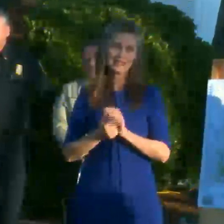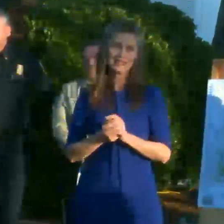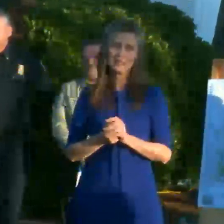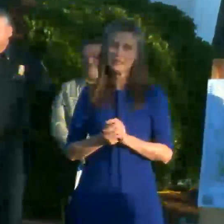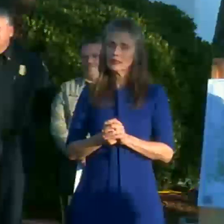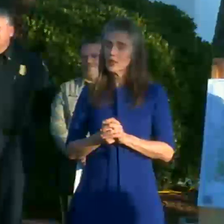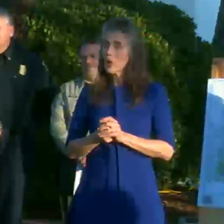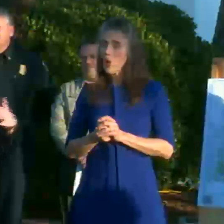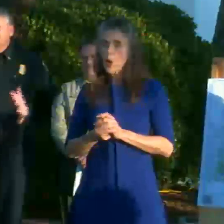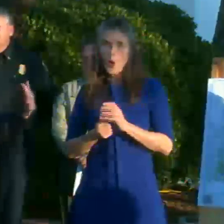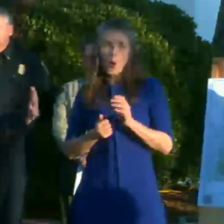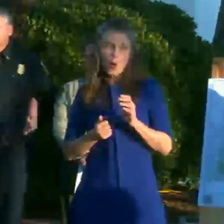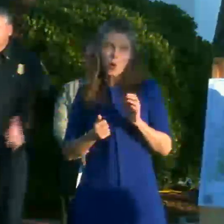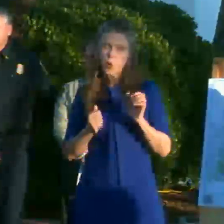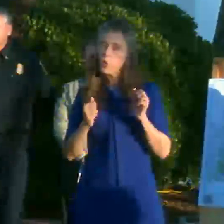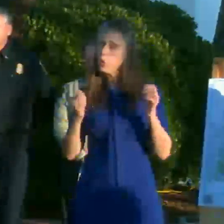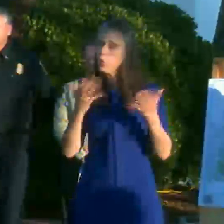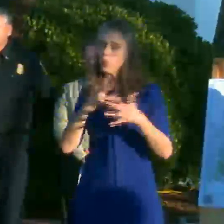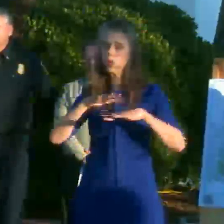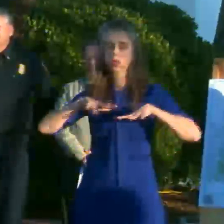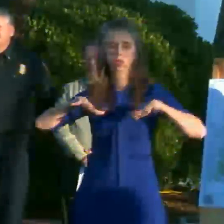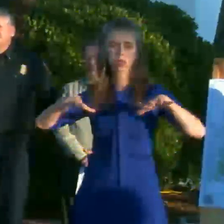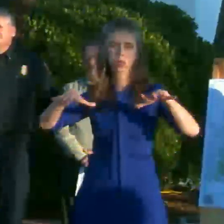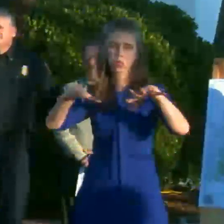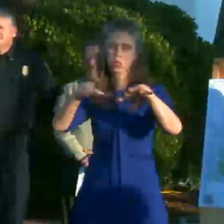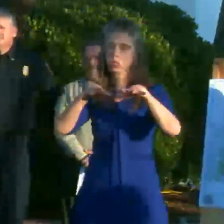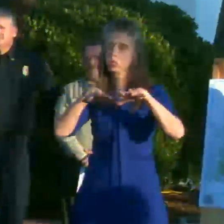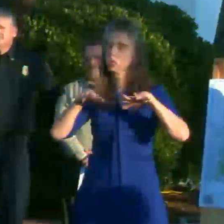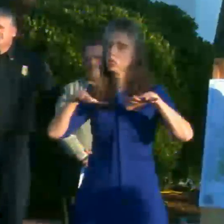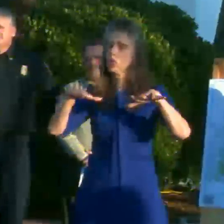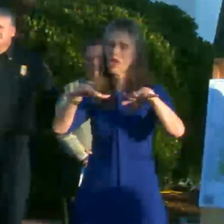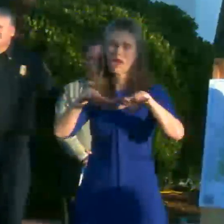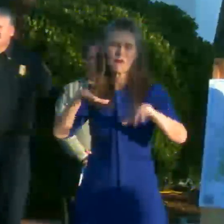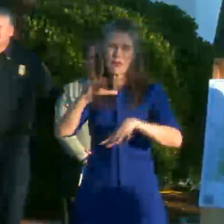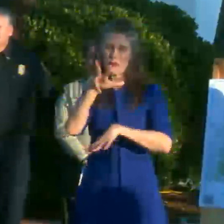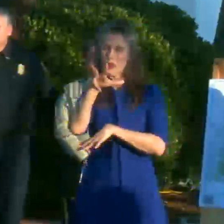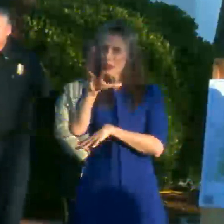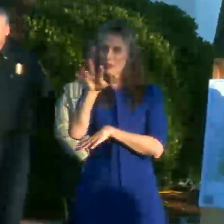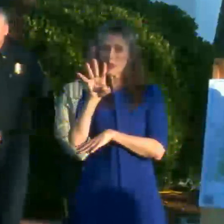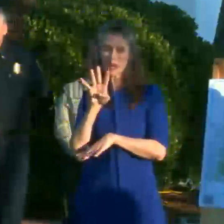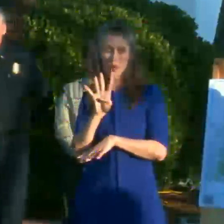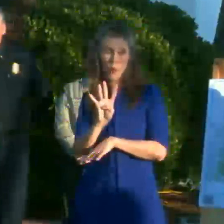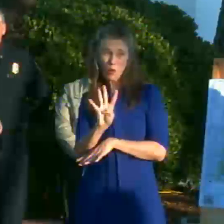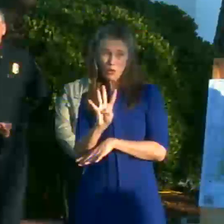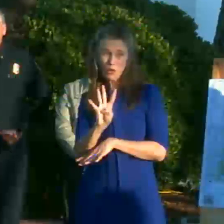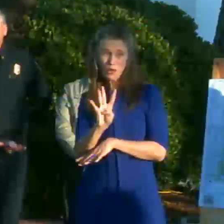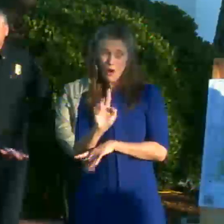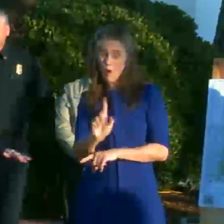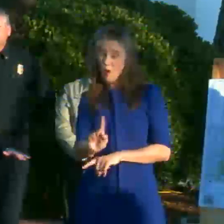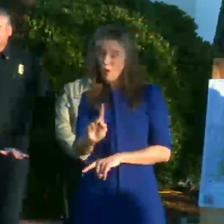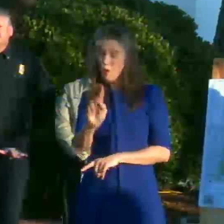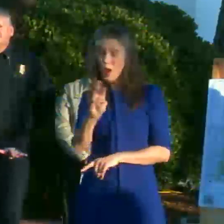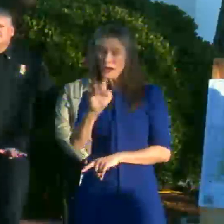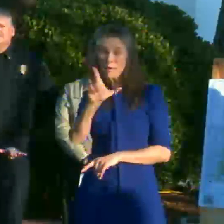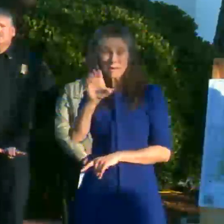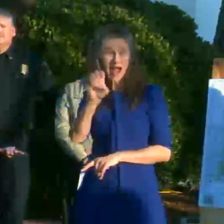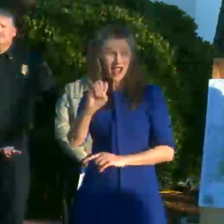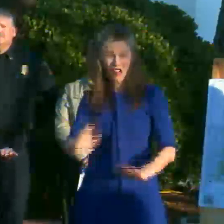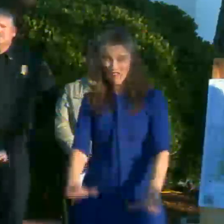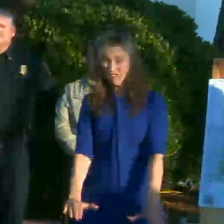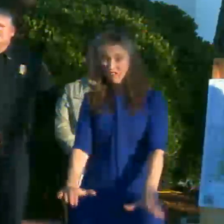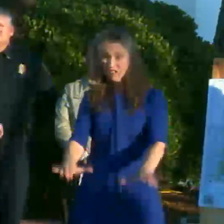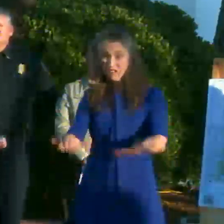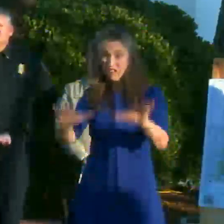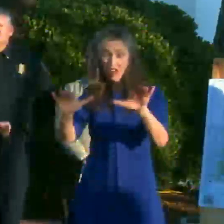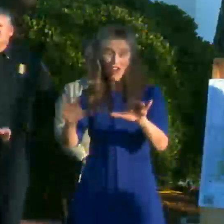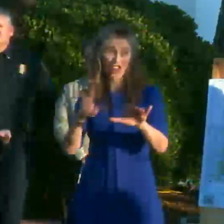is probably a good 3/4, if not a mile of water. You can't even see the center divide,